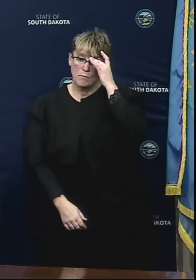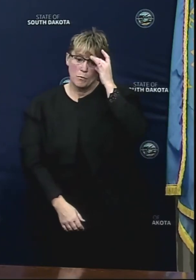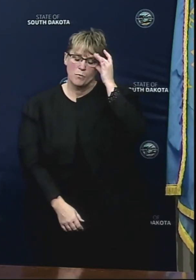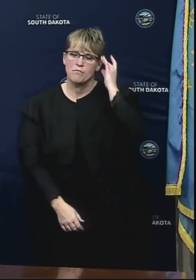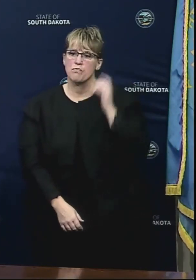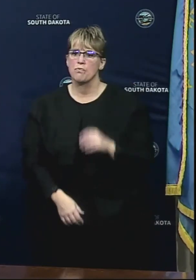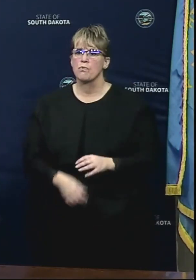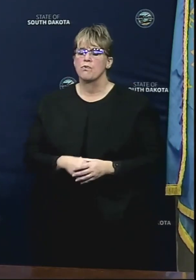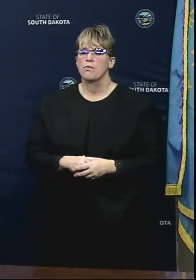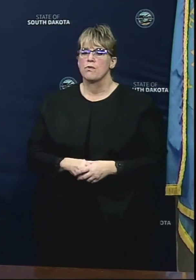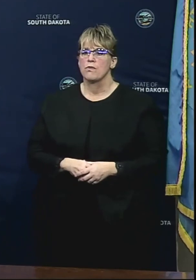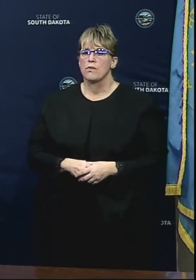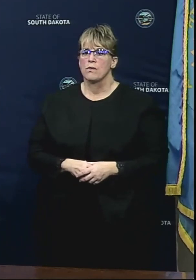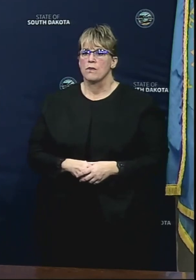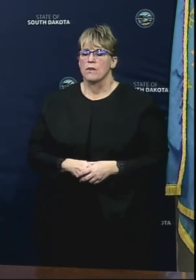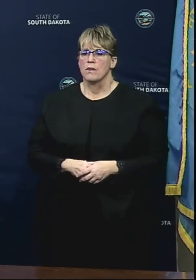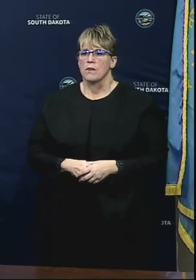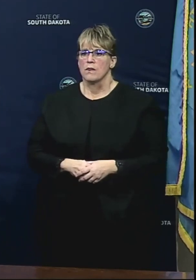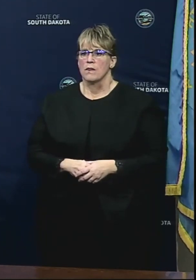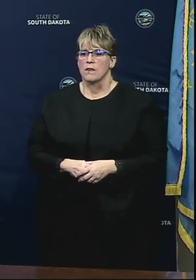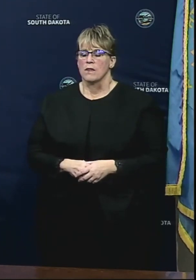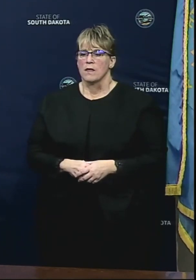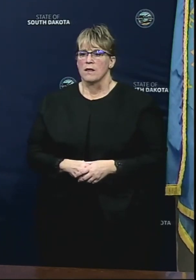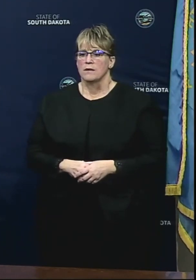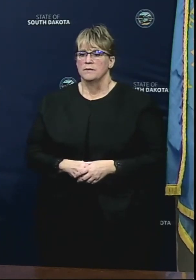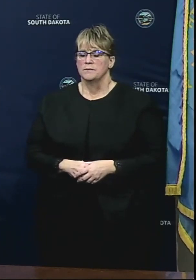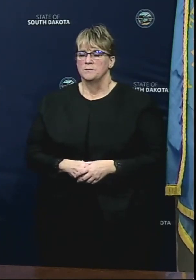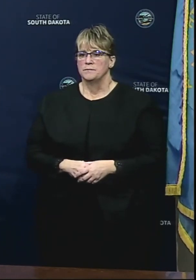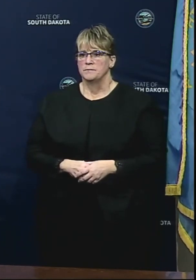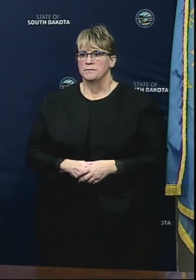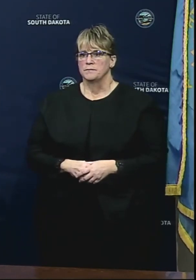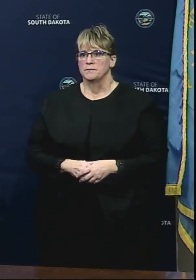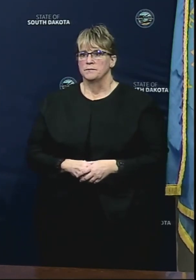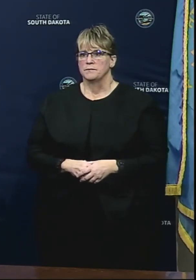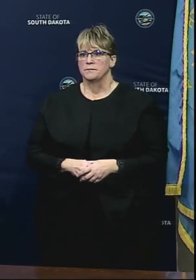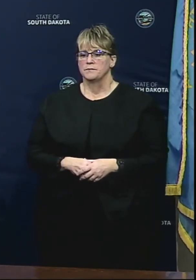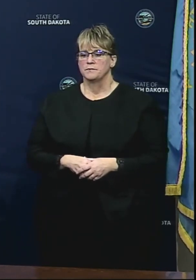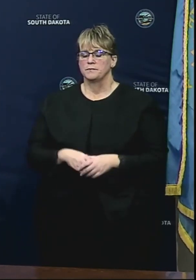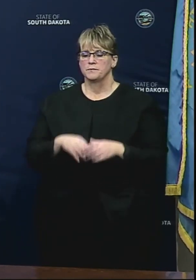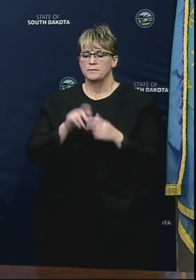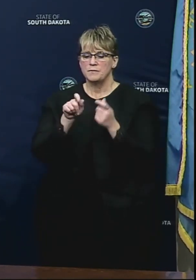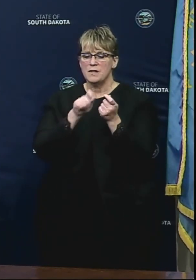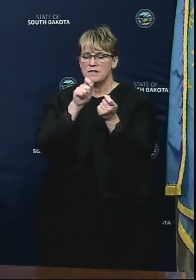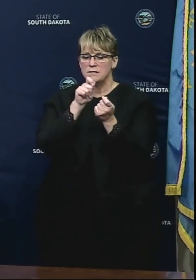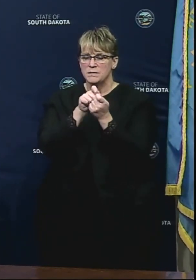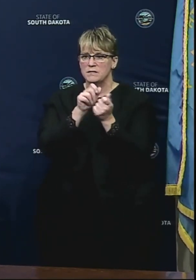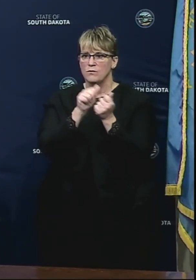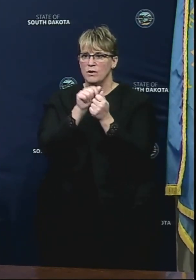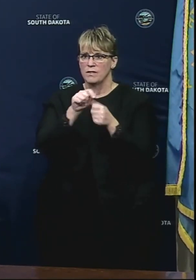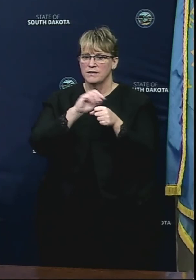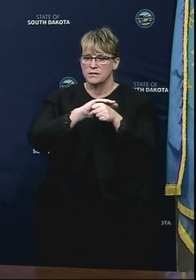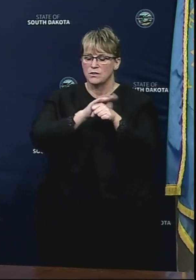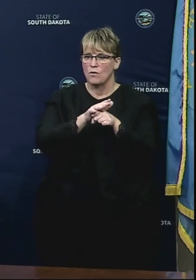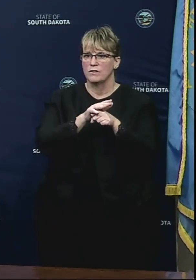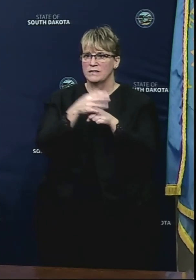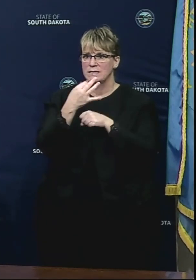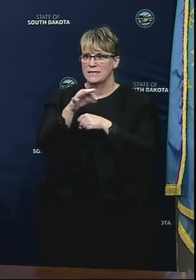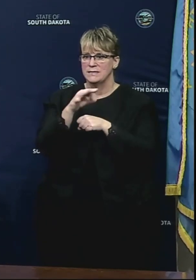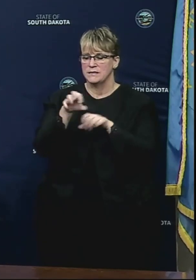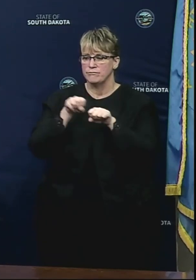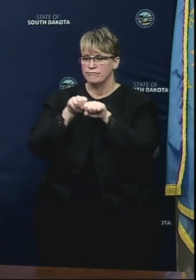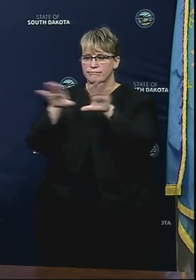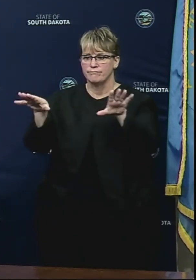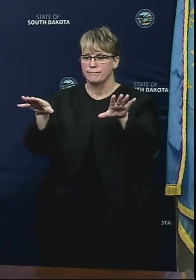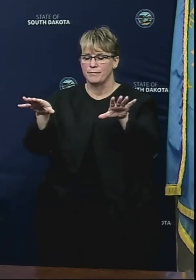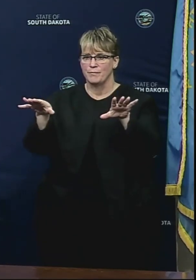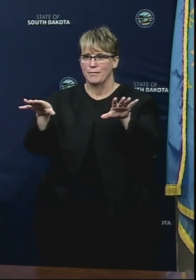So specifically, when we're looking at with the COVID-19 virus, there really is,